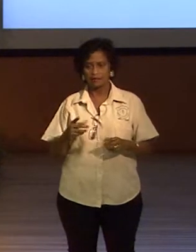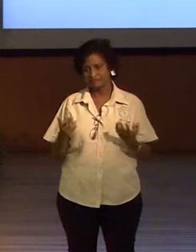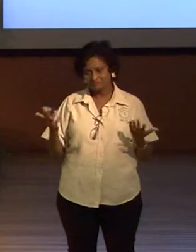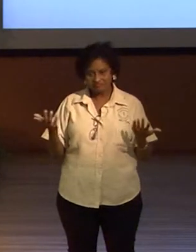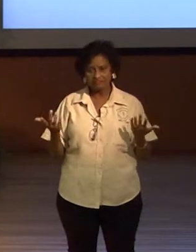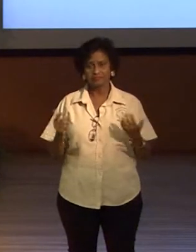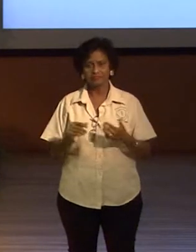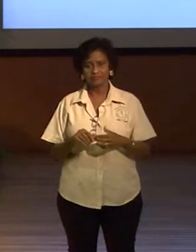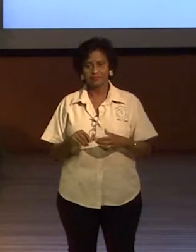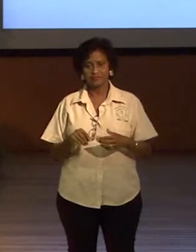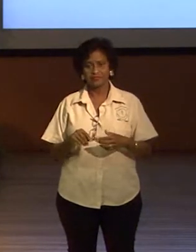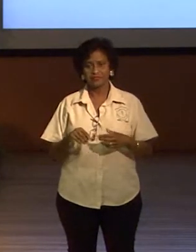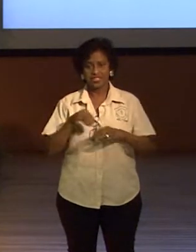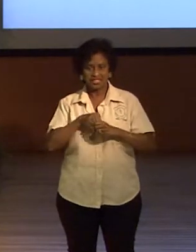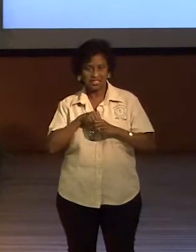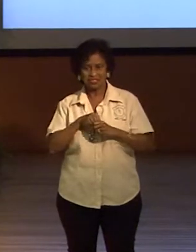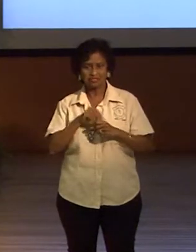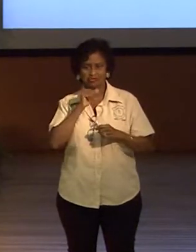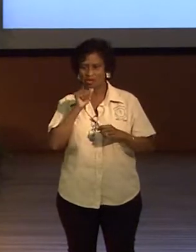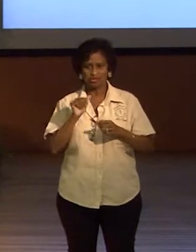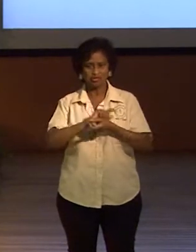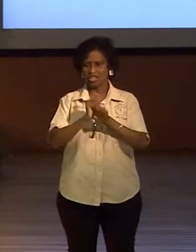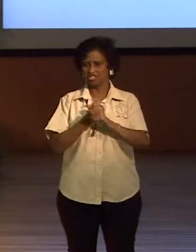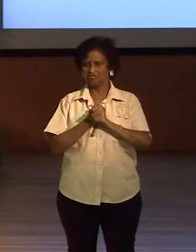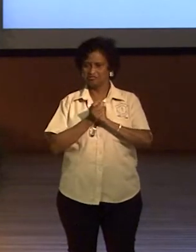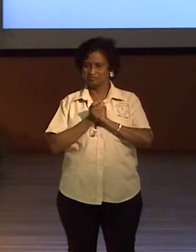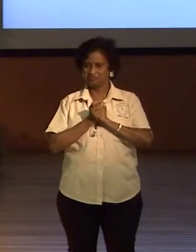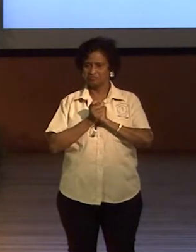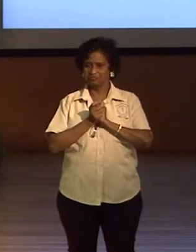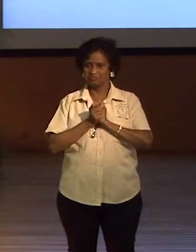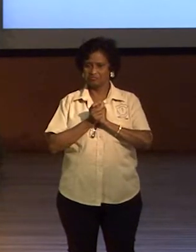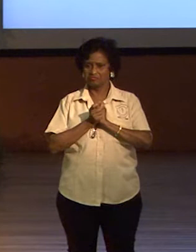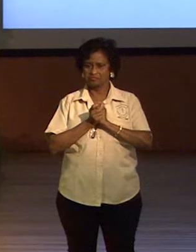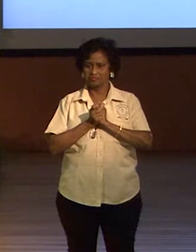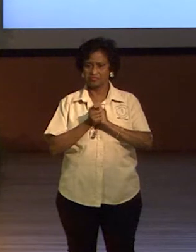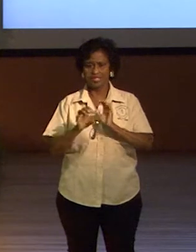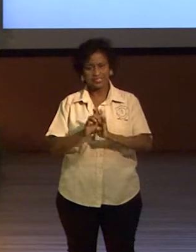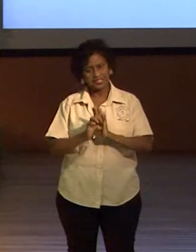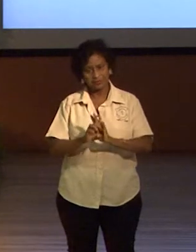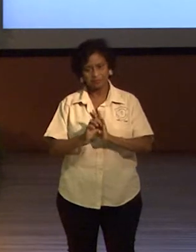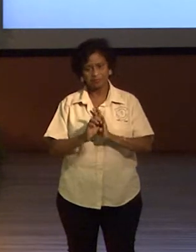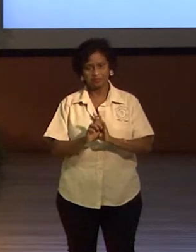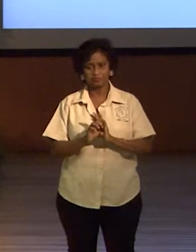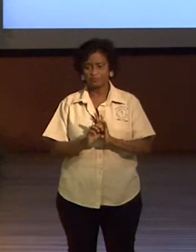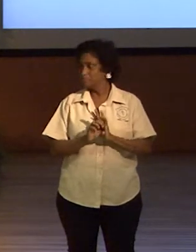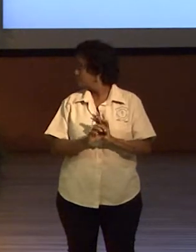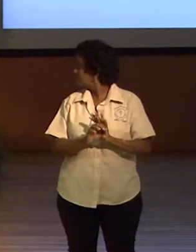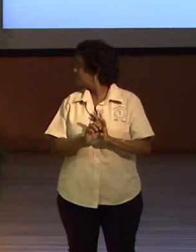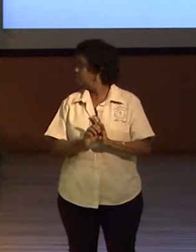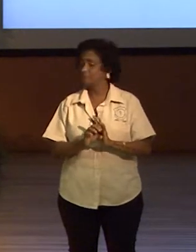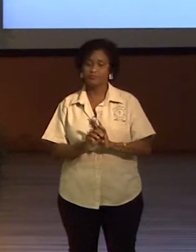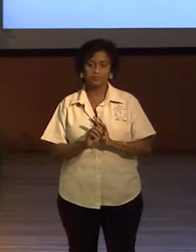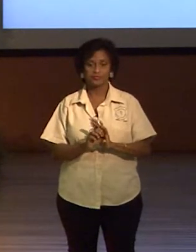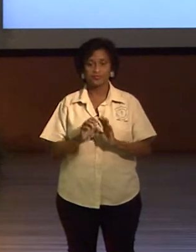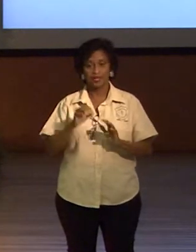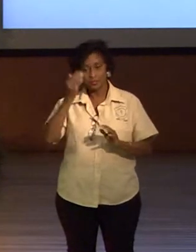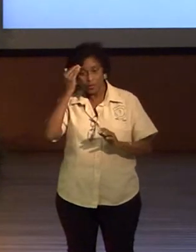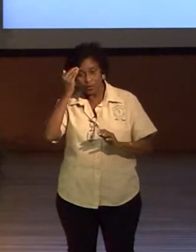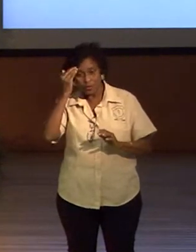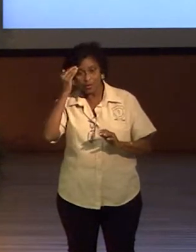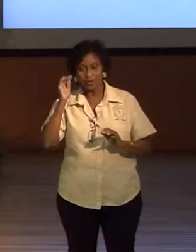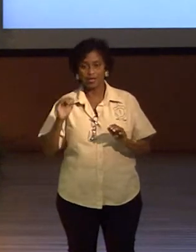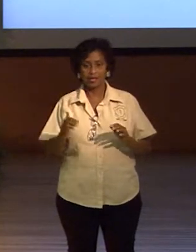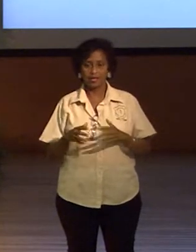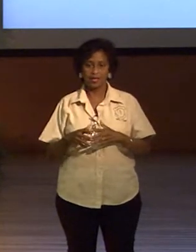these external ones. And we have continuing examples of that, for example, with the popularity of cosmetic surgery